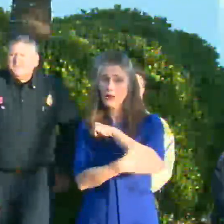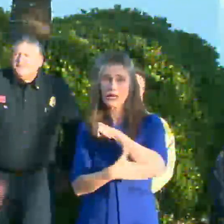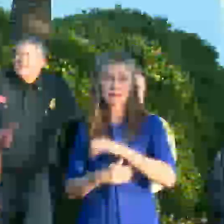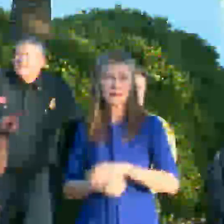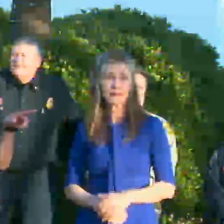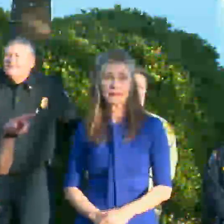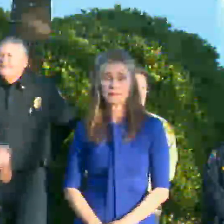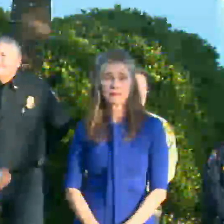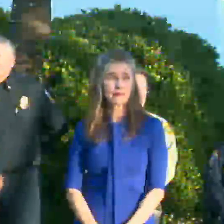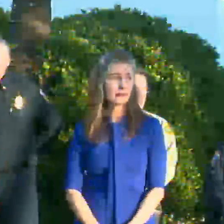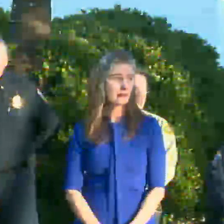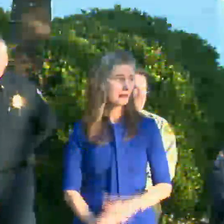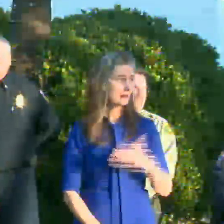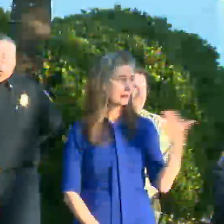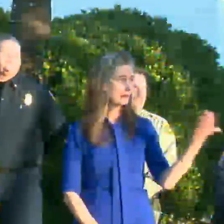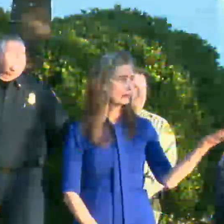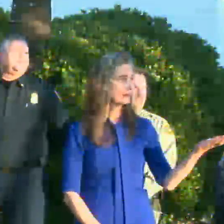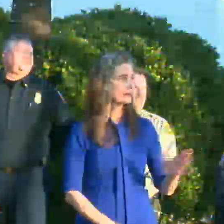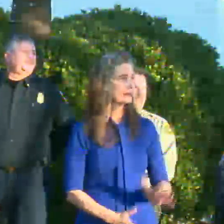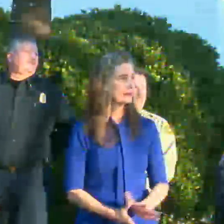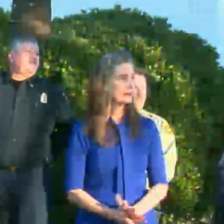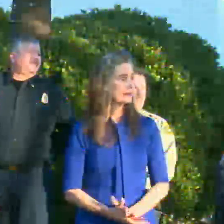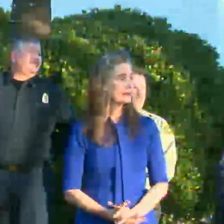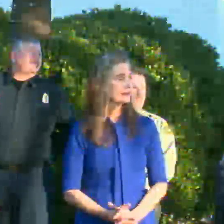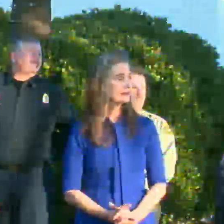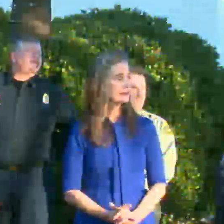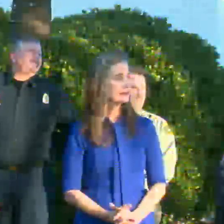Okay, sir, to your left.